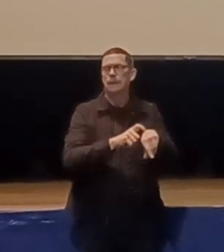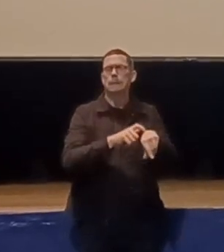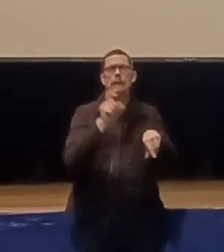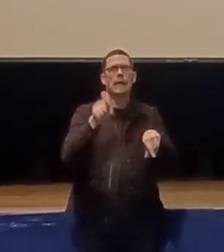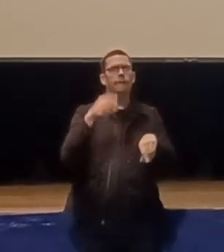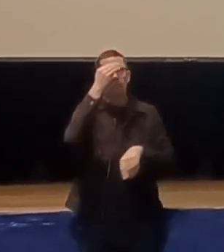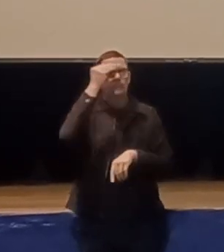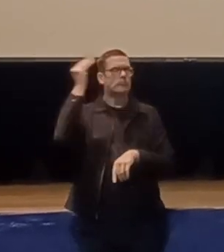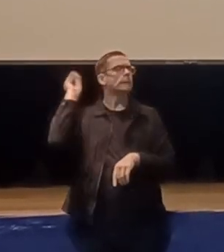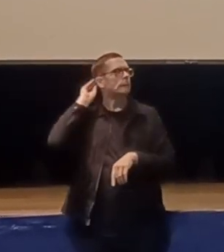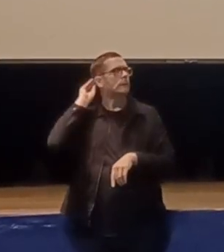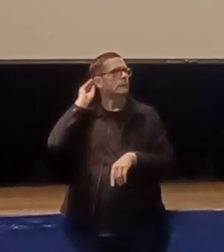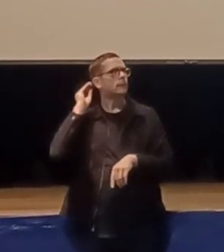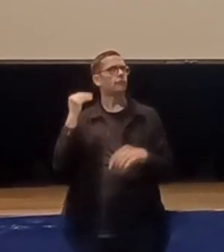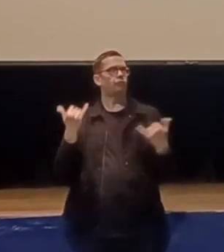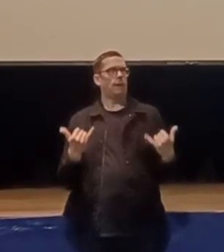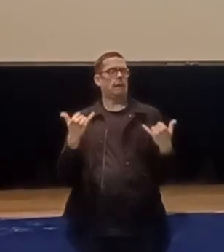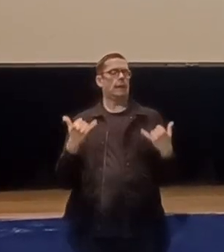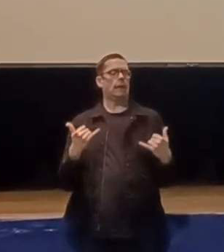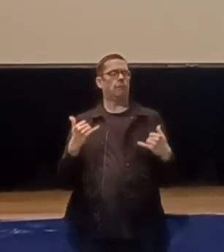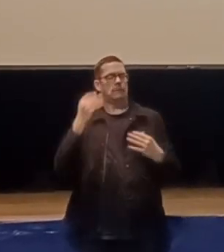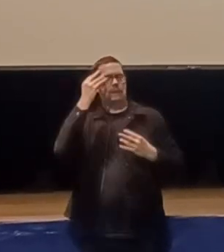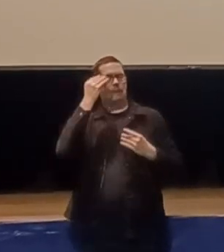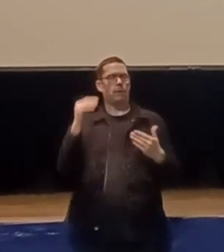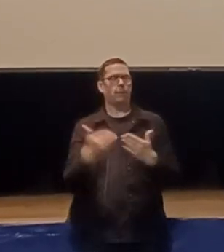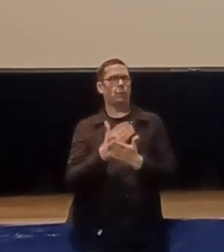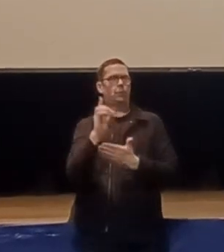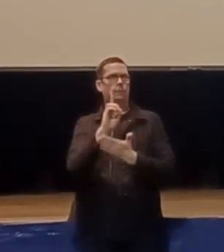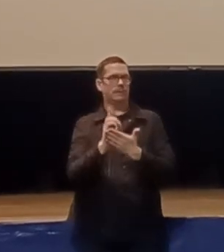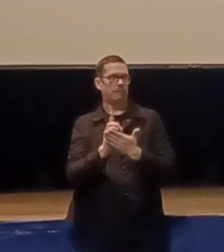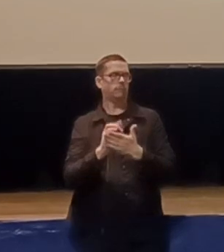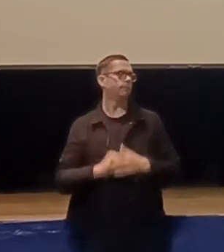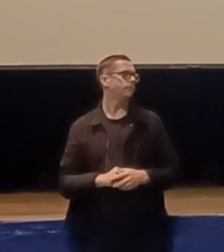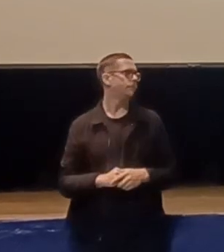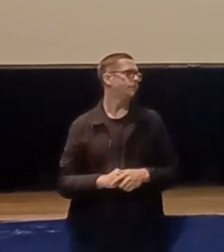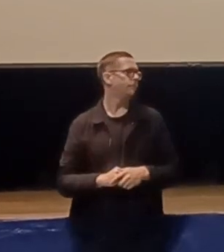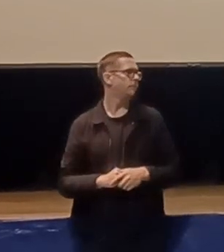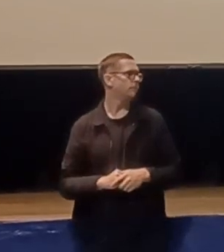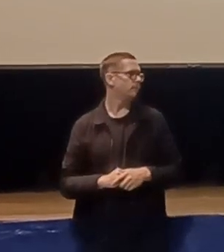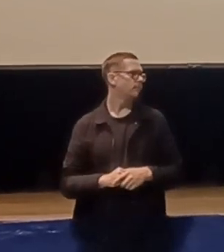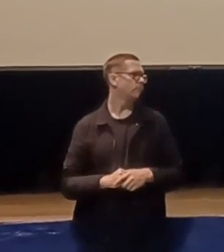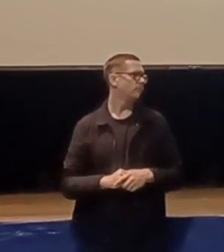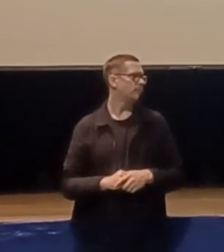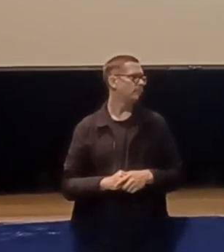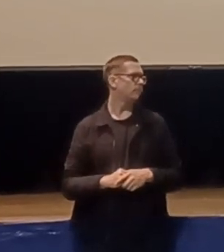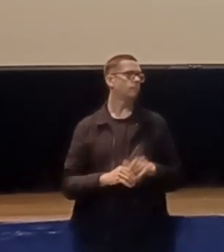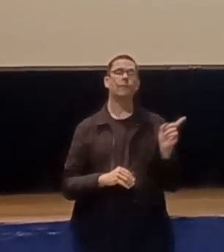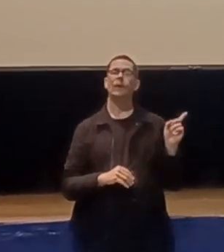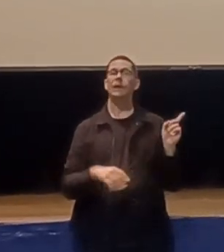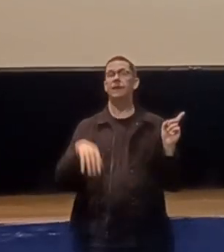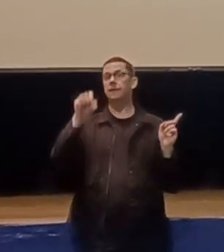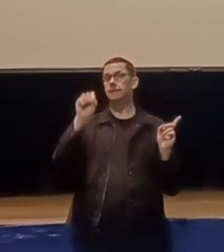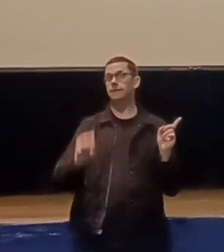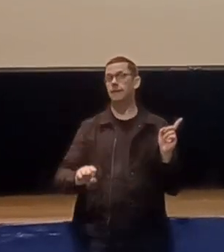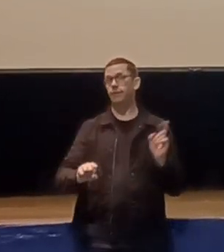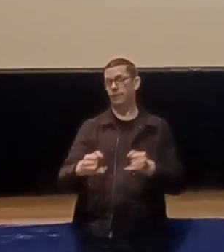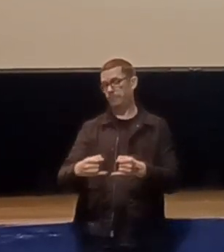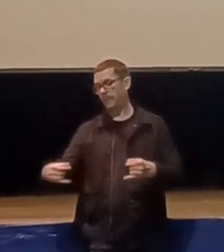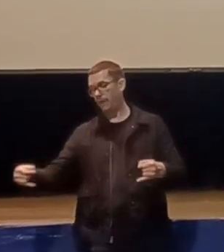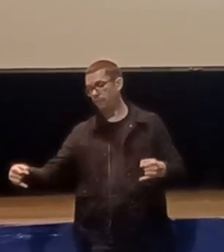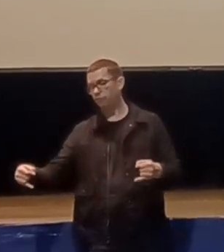as we're rethinking through the new design for the site. And then we also have, us on the southern boundary of the site, the